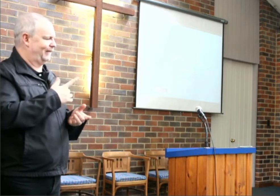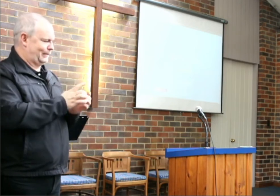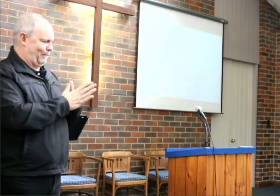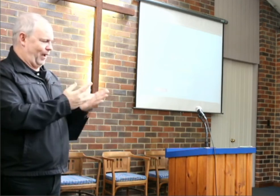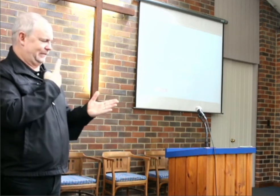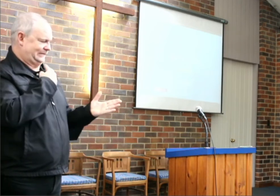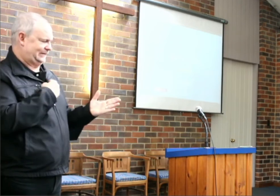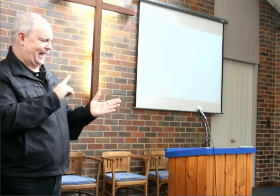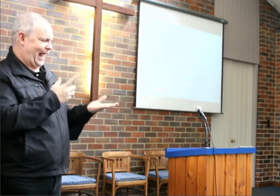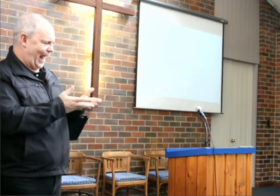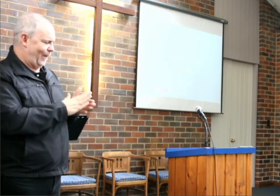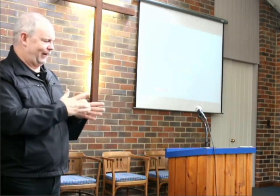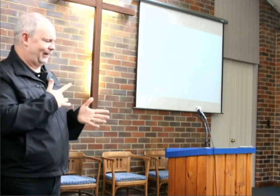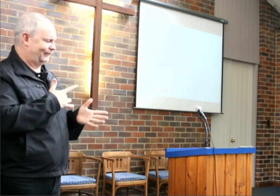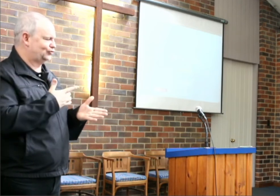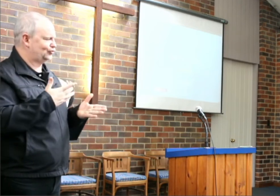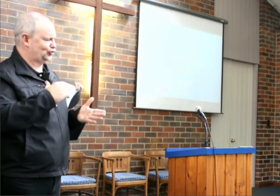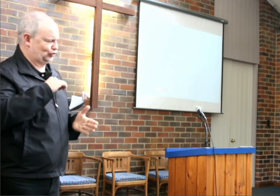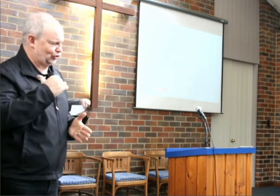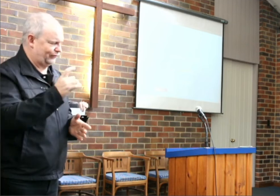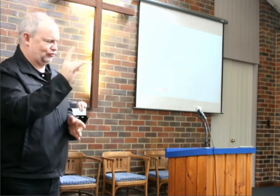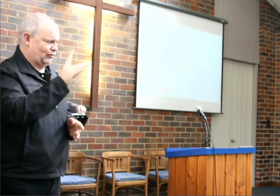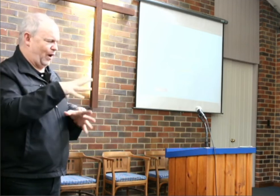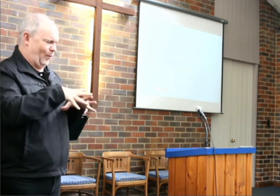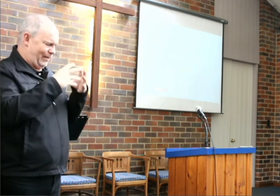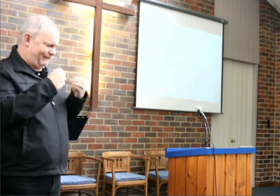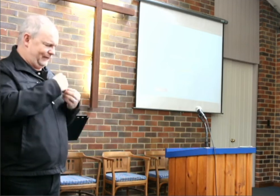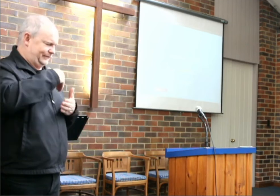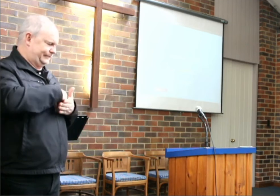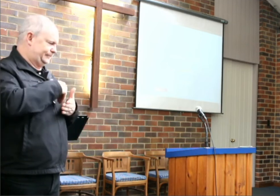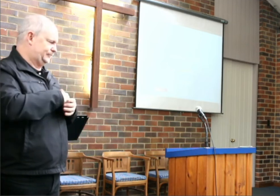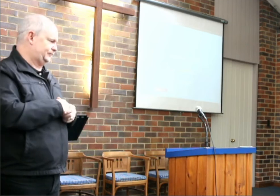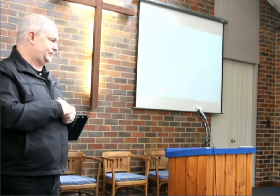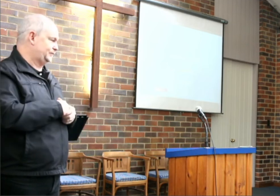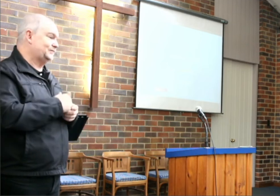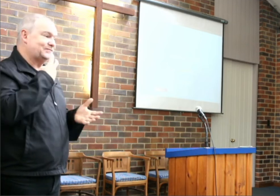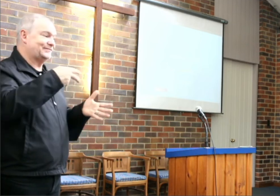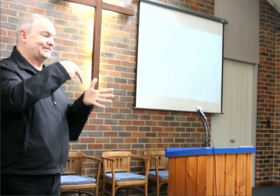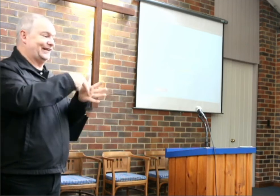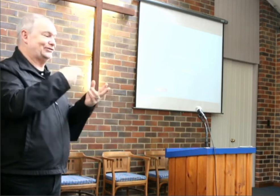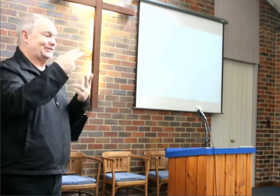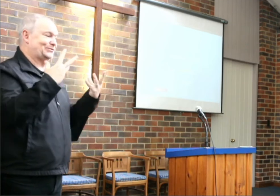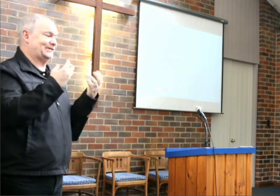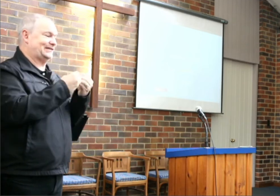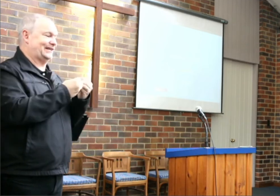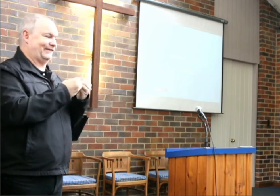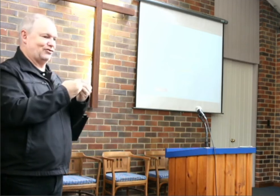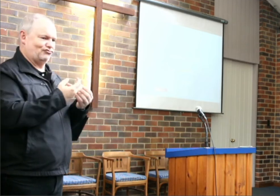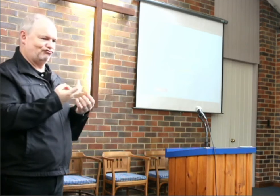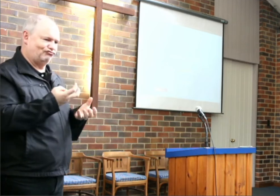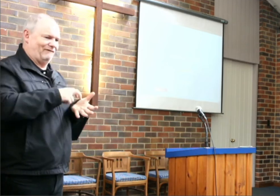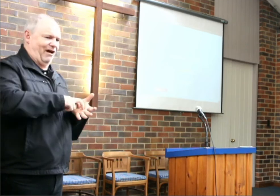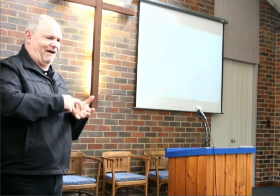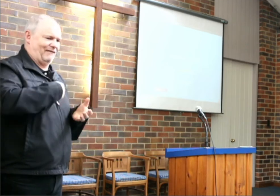the Bible tells us to live, and that is to serve Christ without all. So let's now stand and let's sing to revive us.